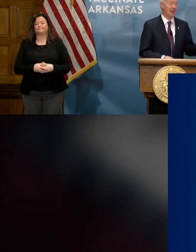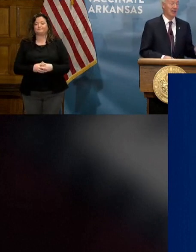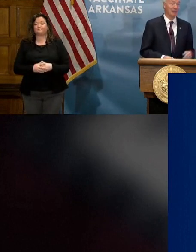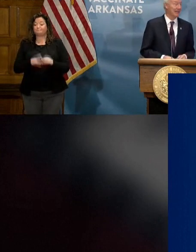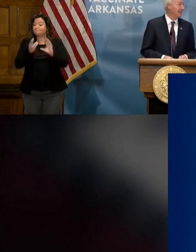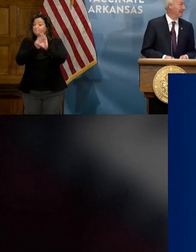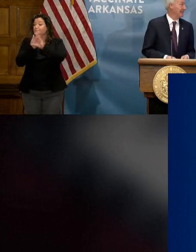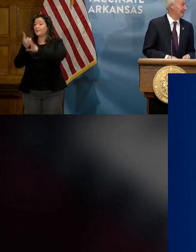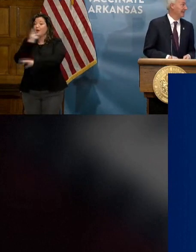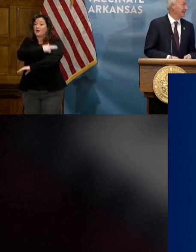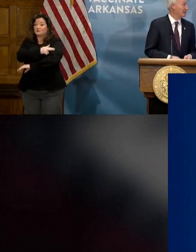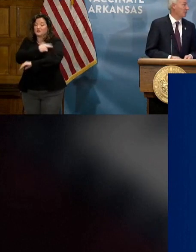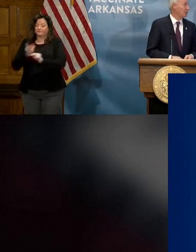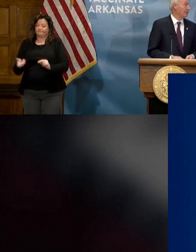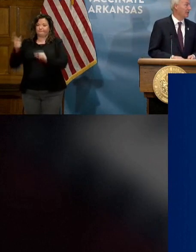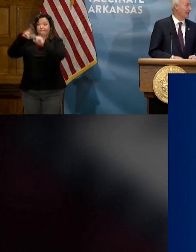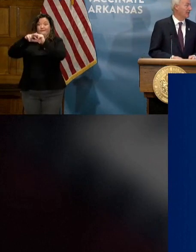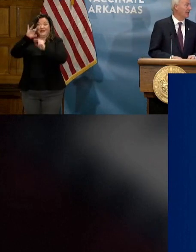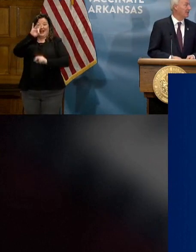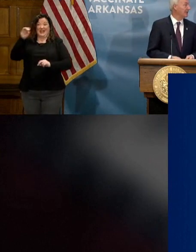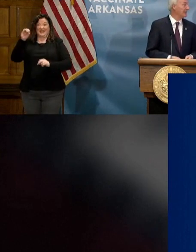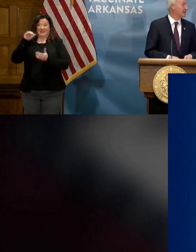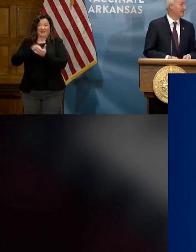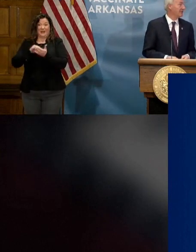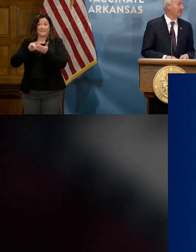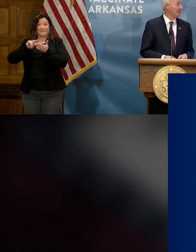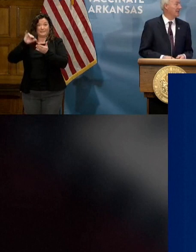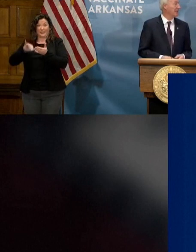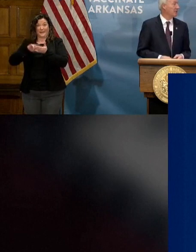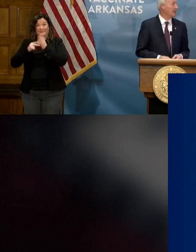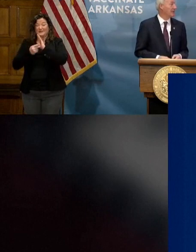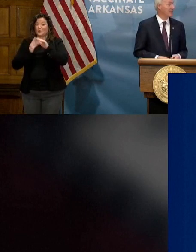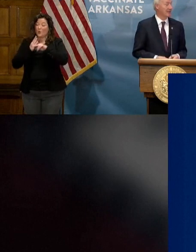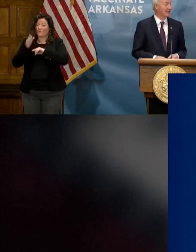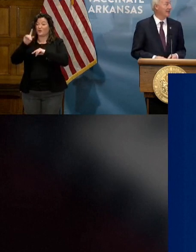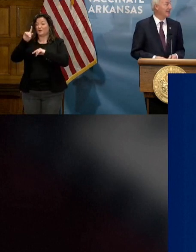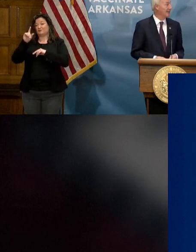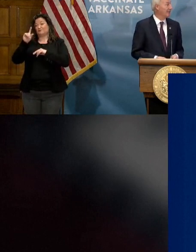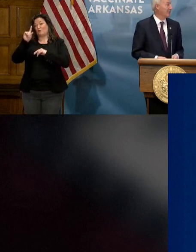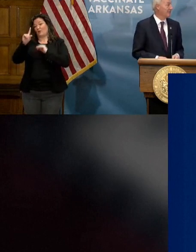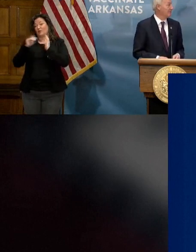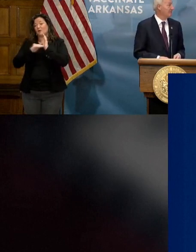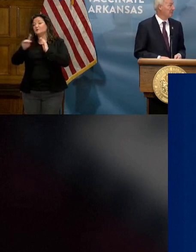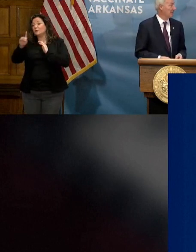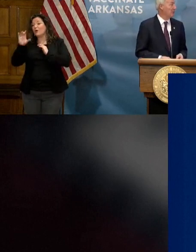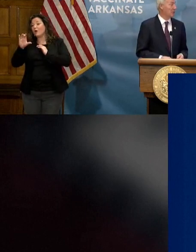Hospitalizations have gone up 80, and so we're over 1,100. That's a very big increase.